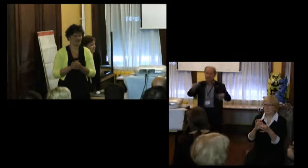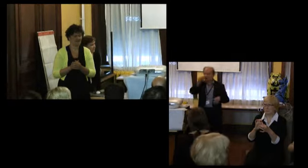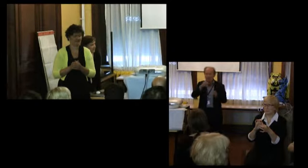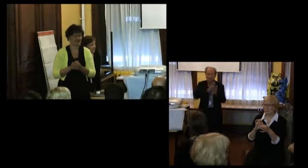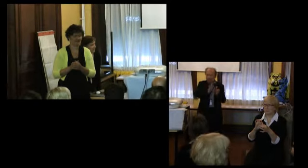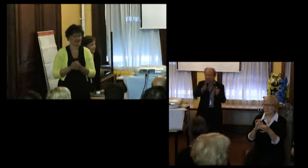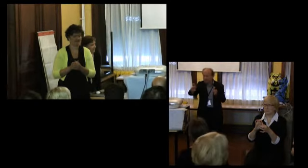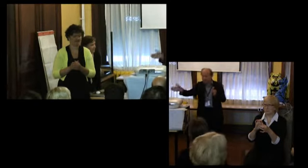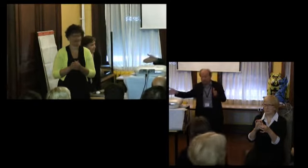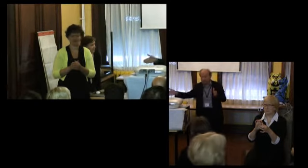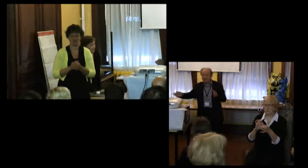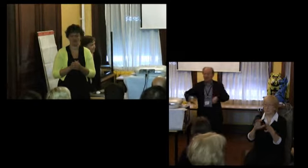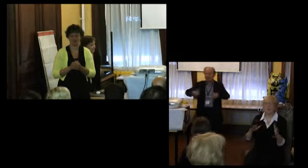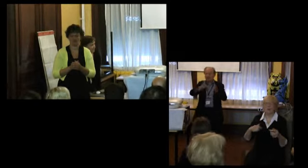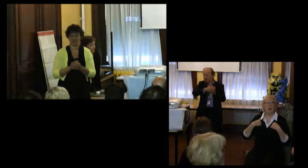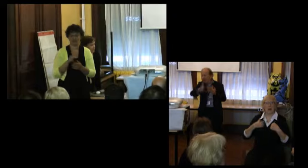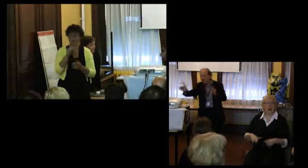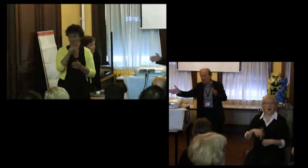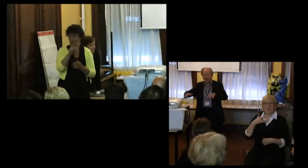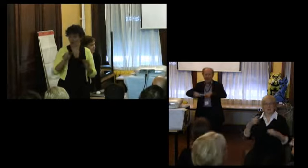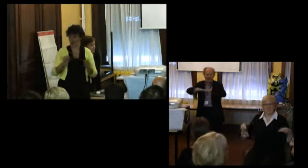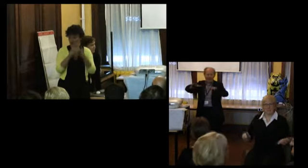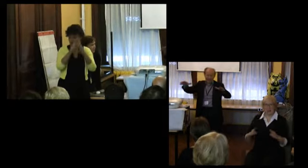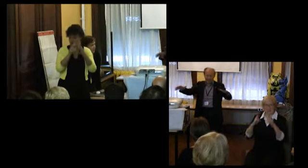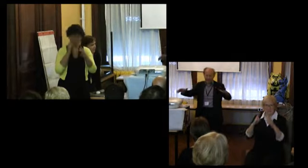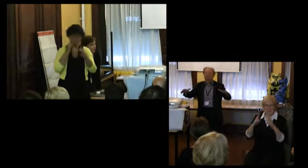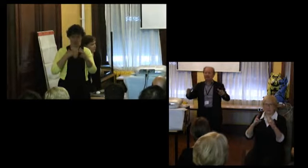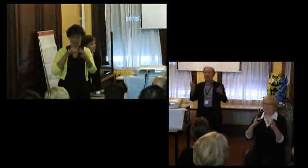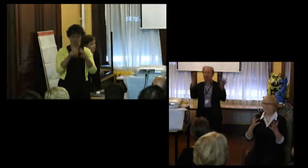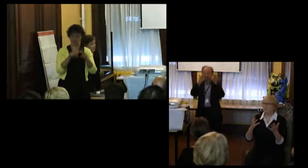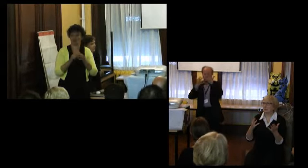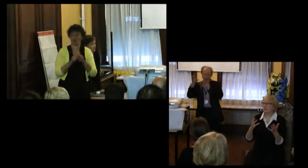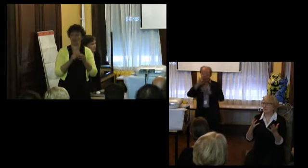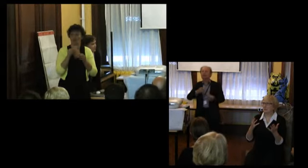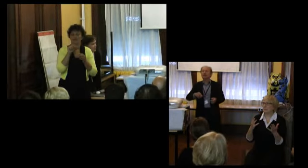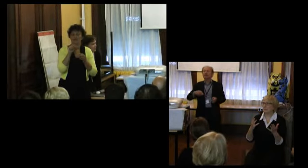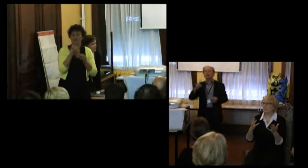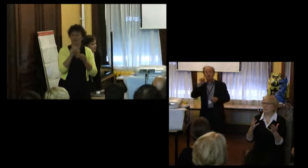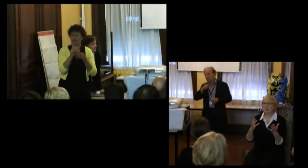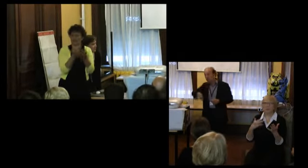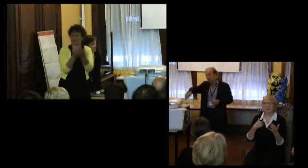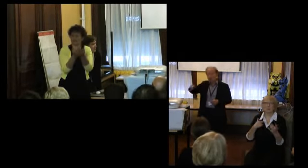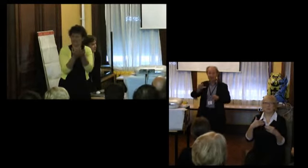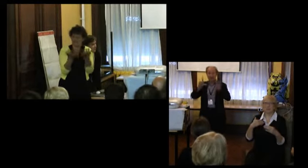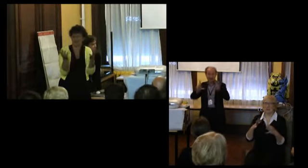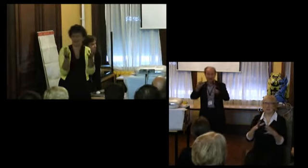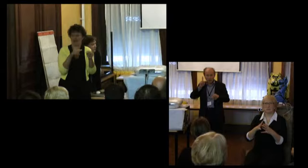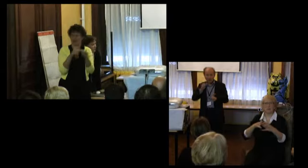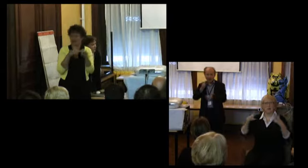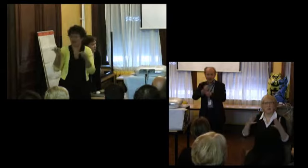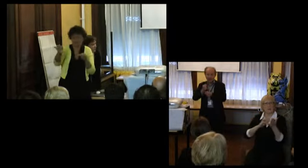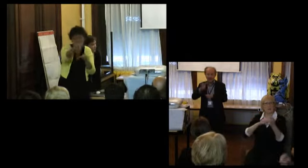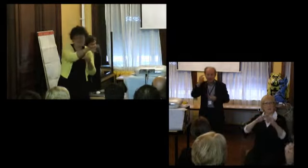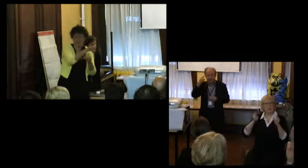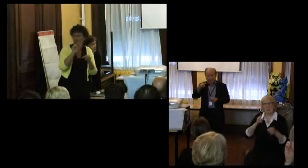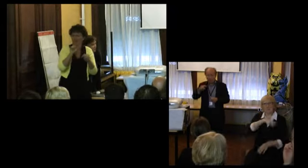I'm living in Paris. There are very large set of museums, so it's a bit confusing.